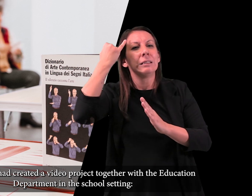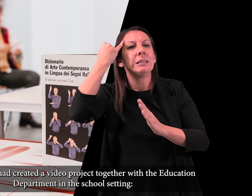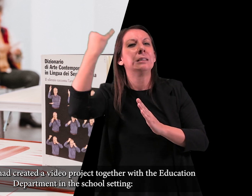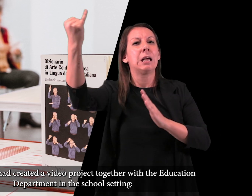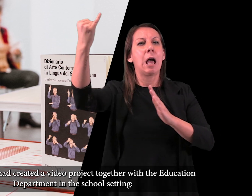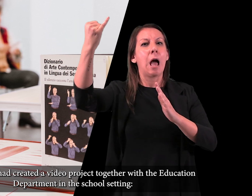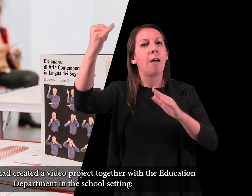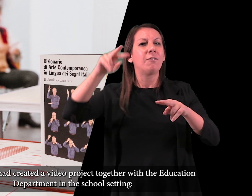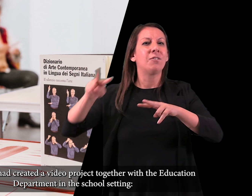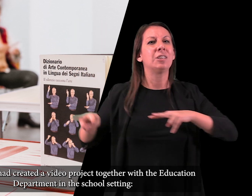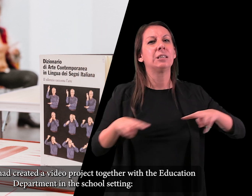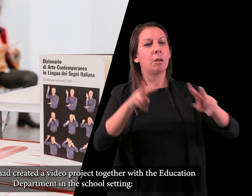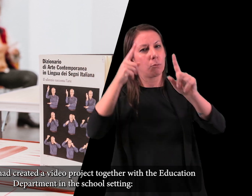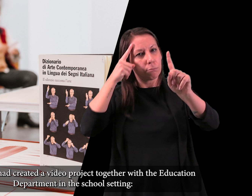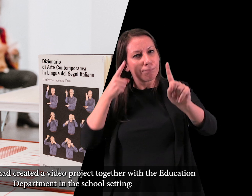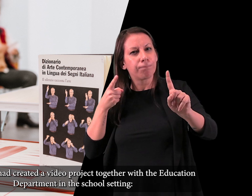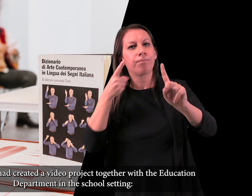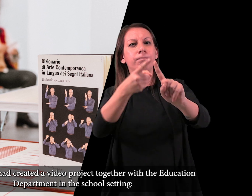setting.